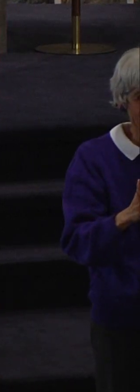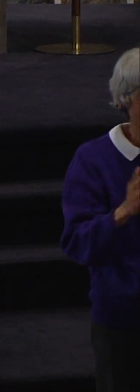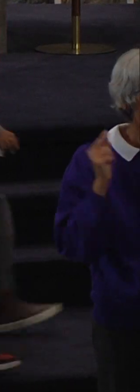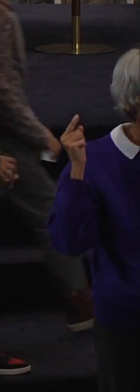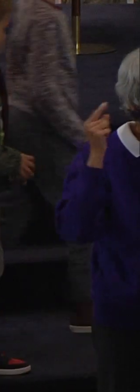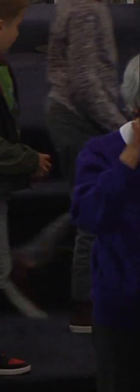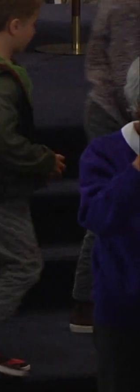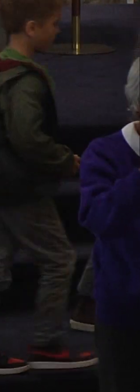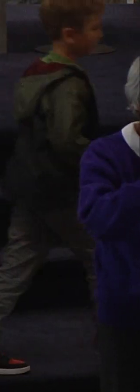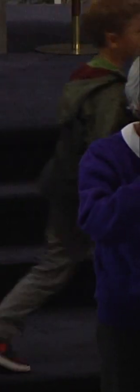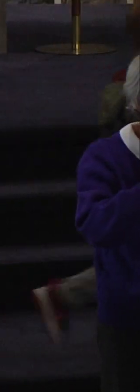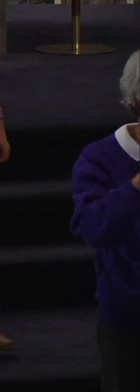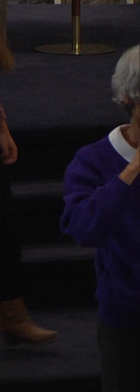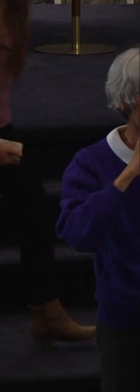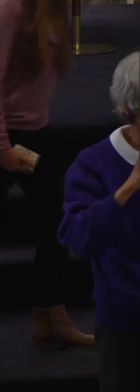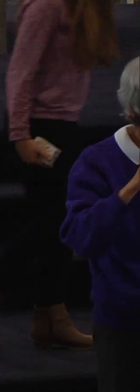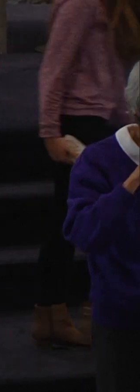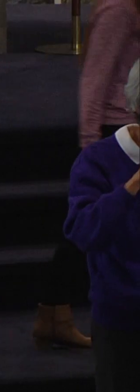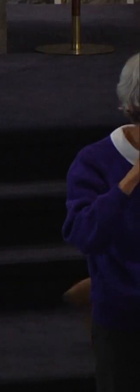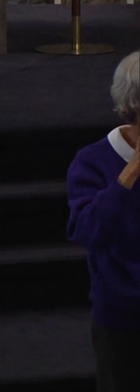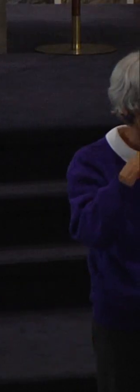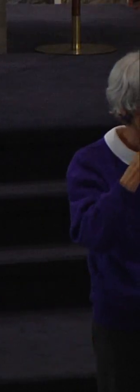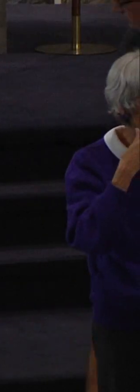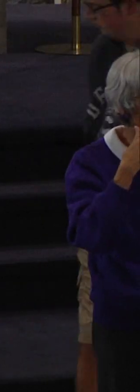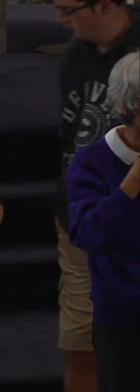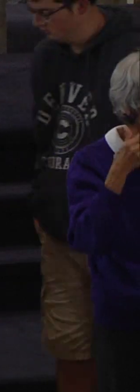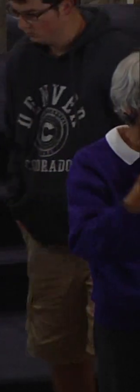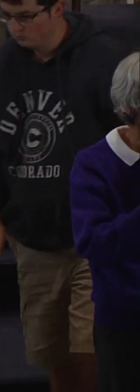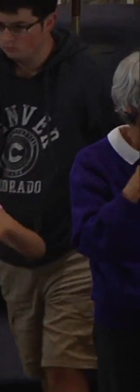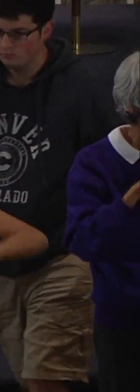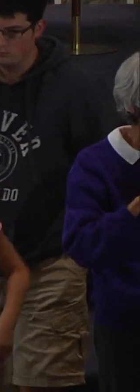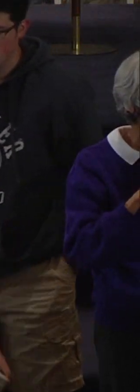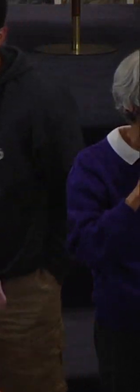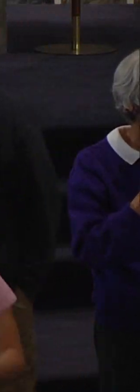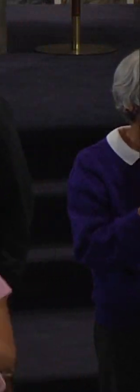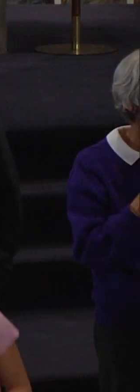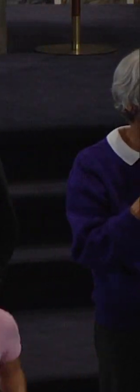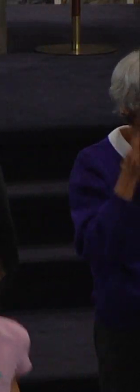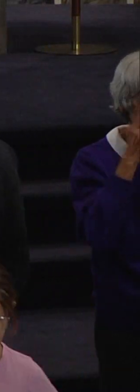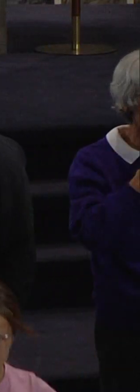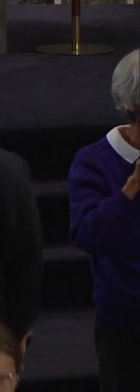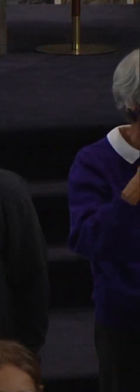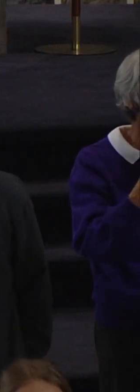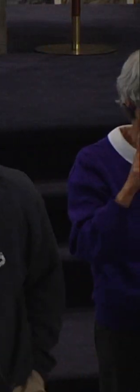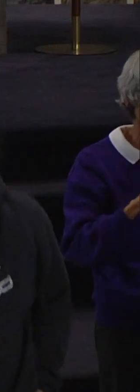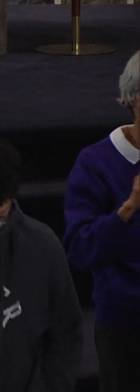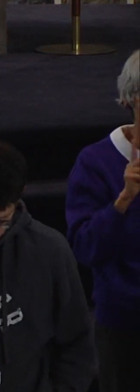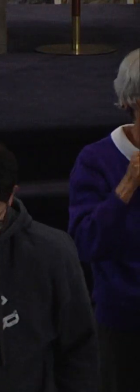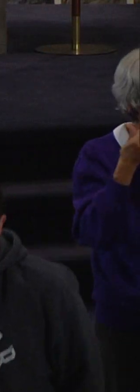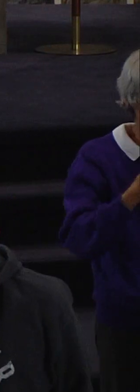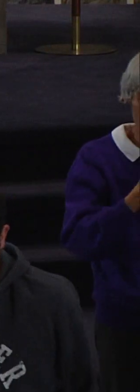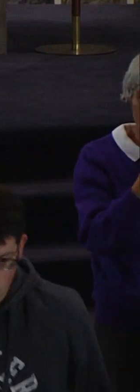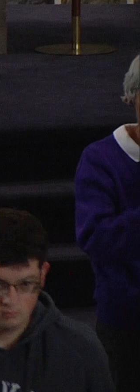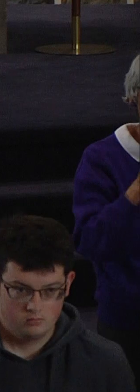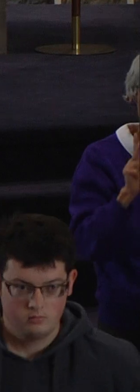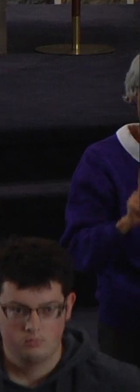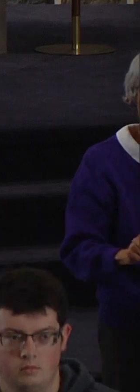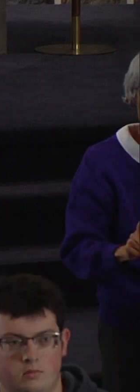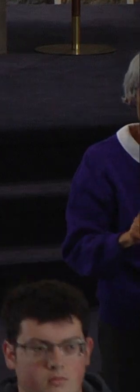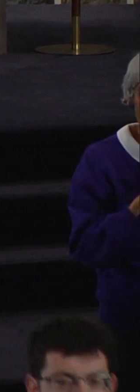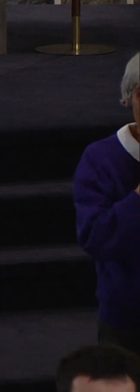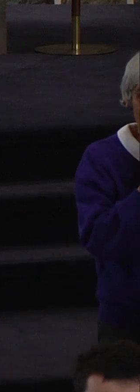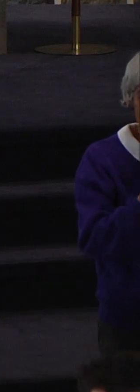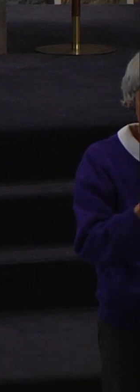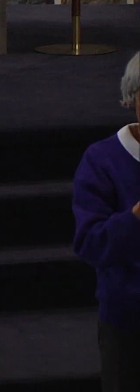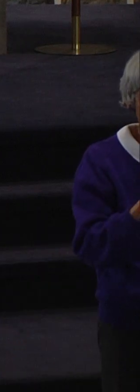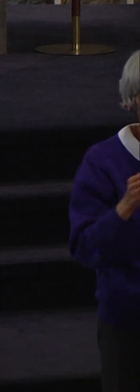church, the communication of the good news of Jesus for everyone, every single person,